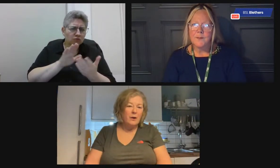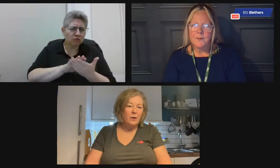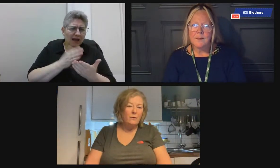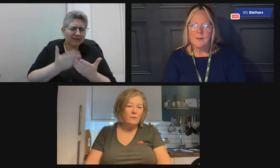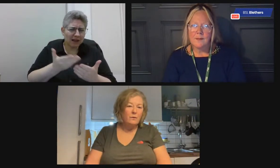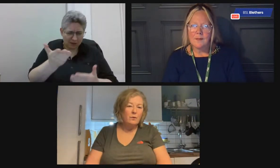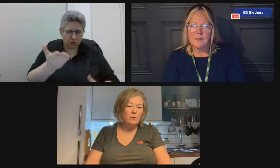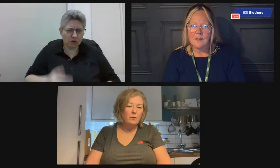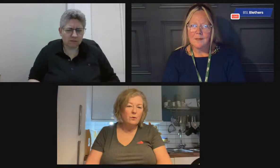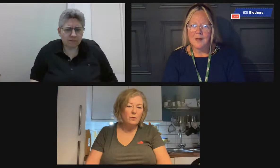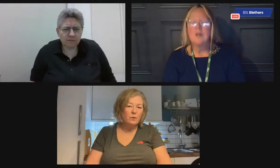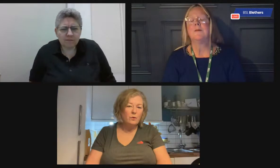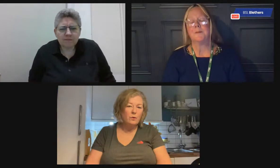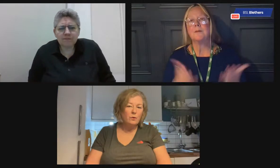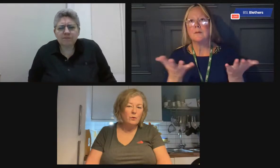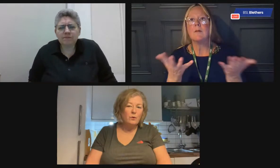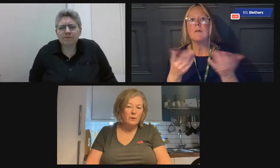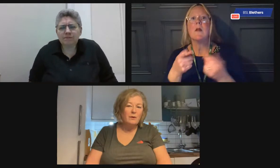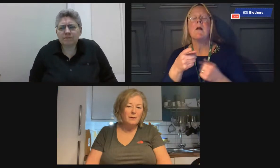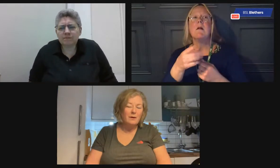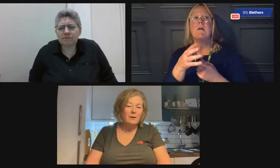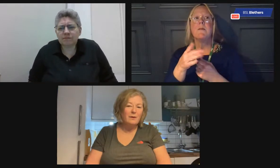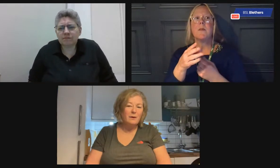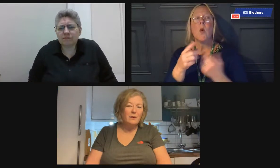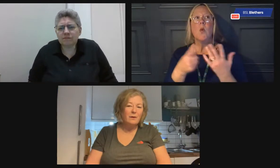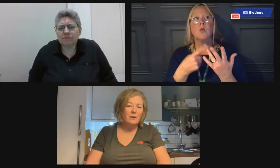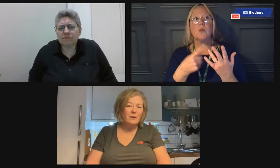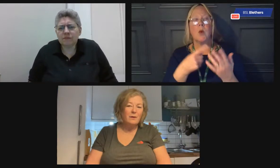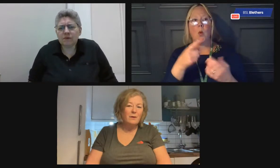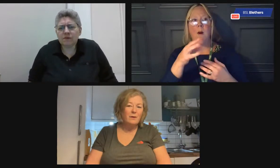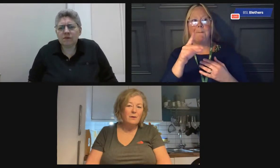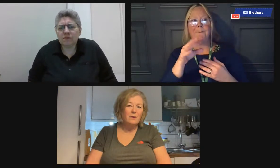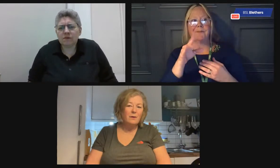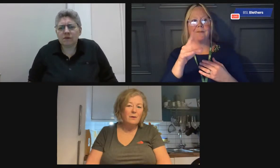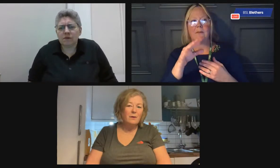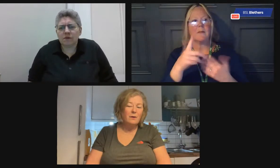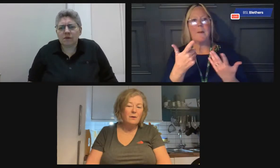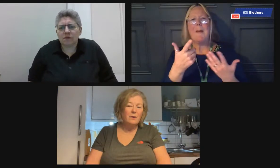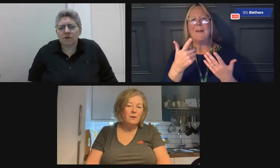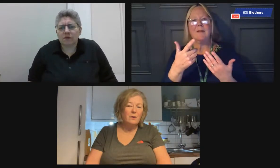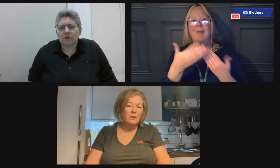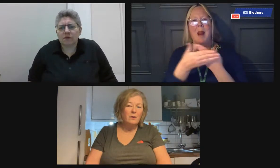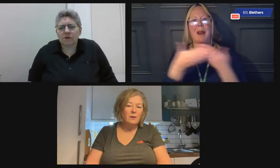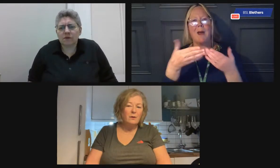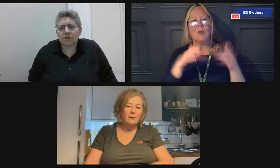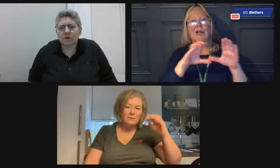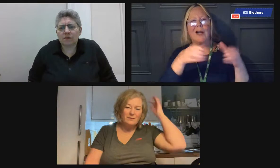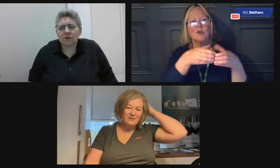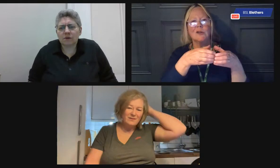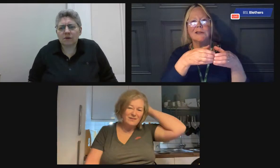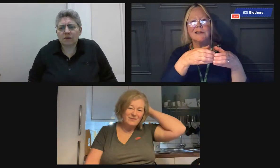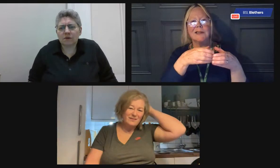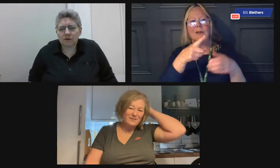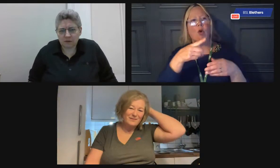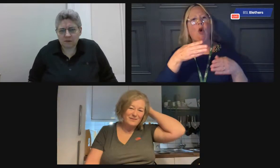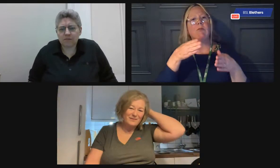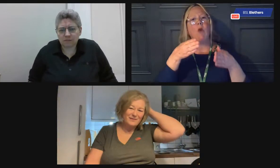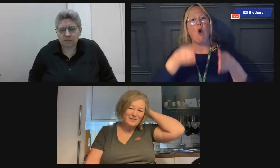Okay. And Nikki, you were speaking to me earlier about an issue with translation. Could you tell us about that?